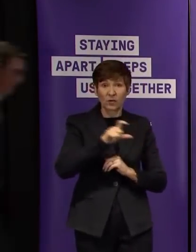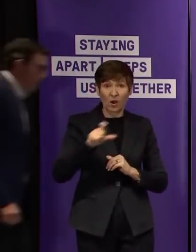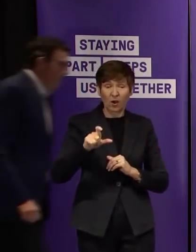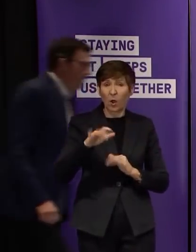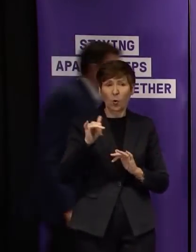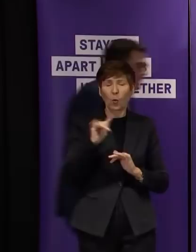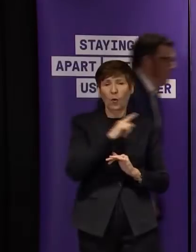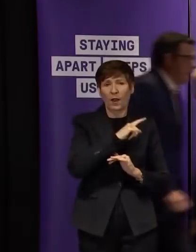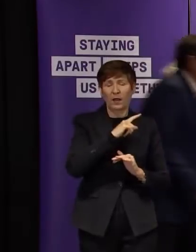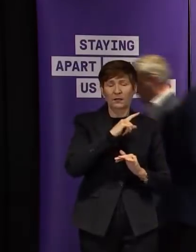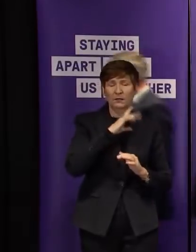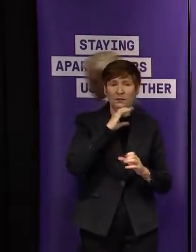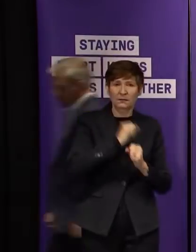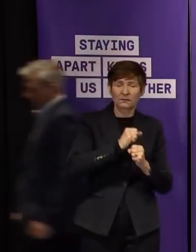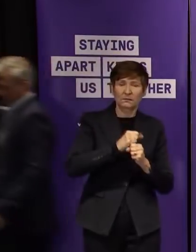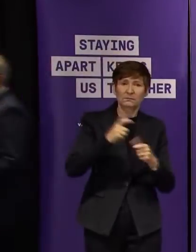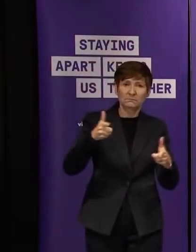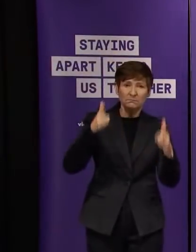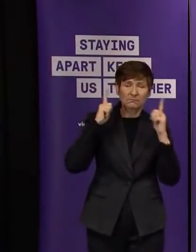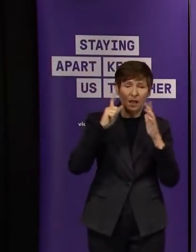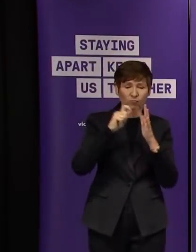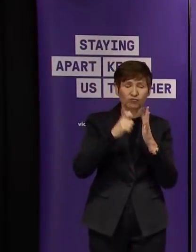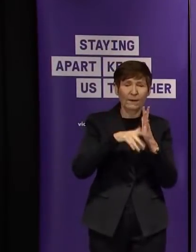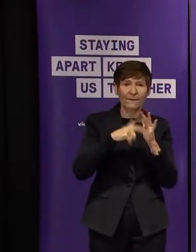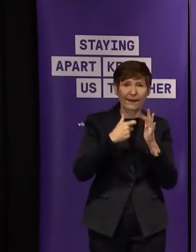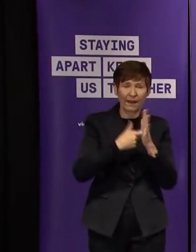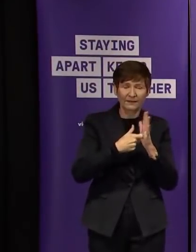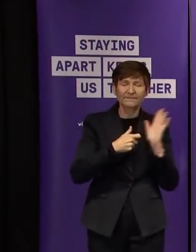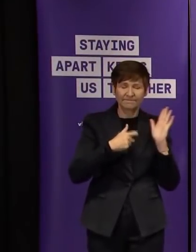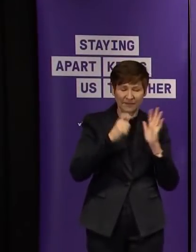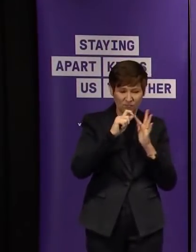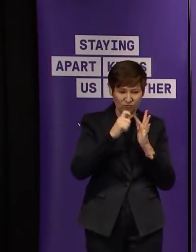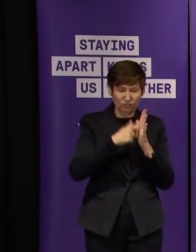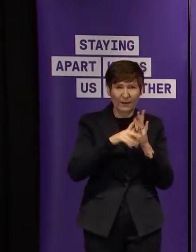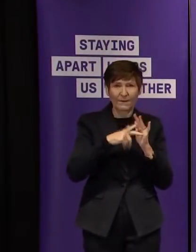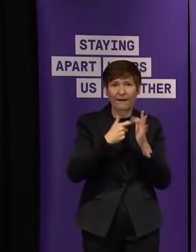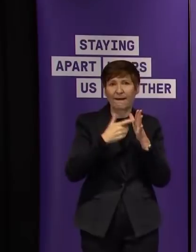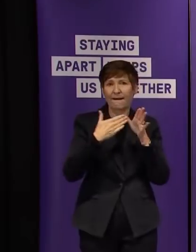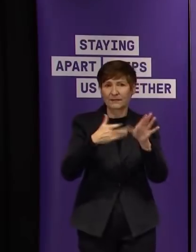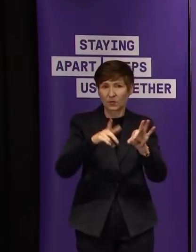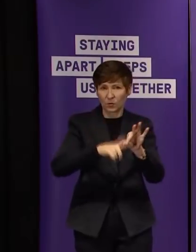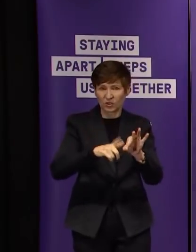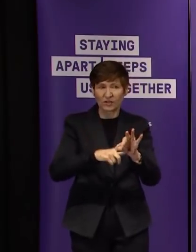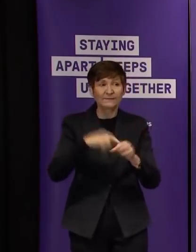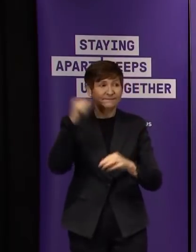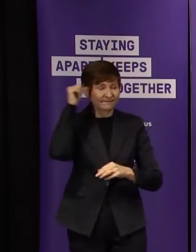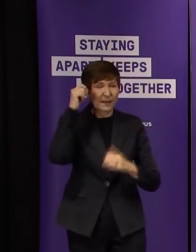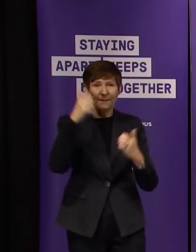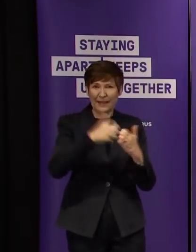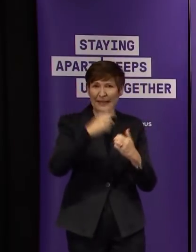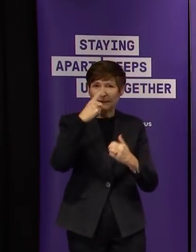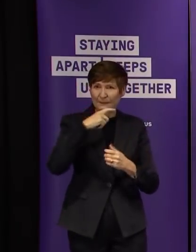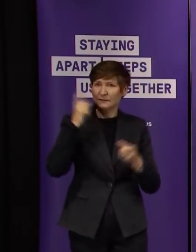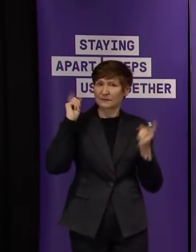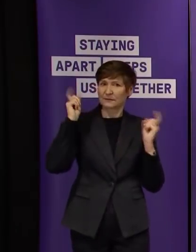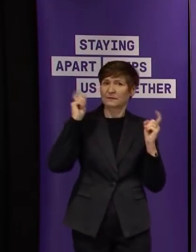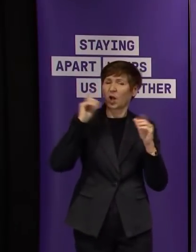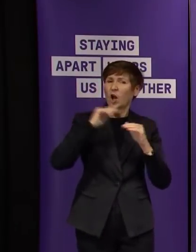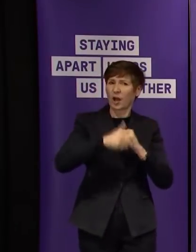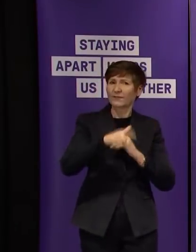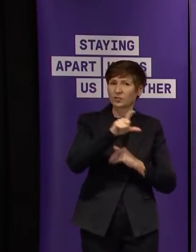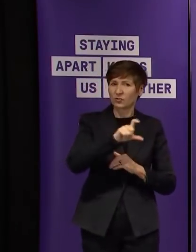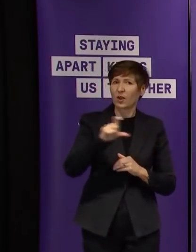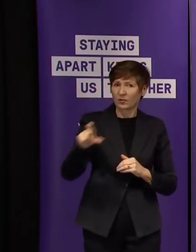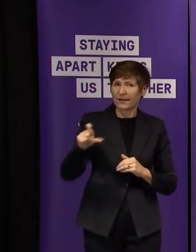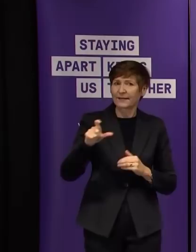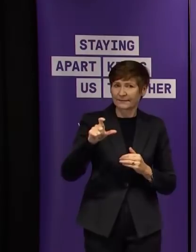Sure. This has been an issue that has been very concerning to lots of different people, so I'm going to resist giving